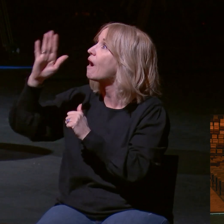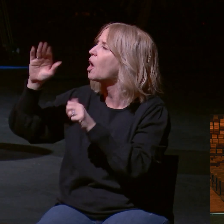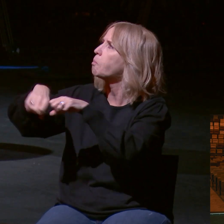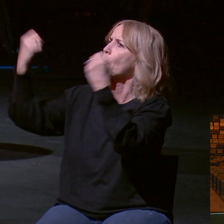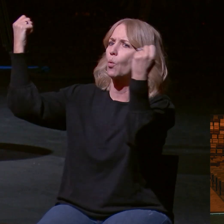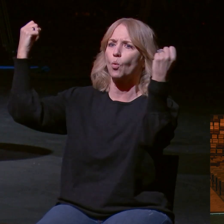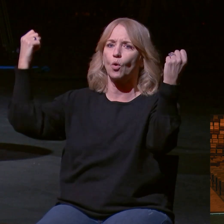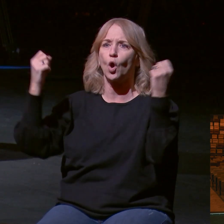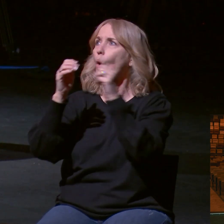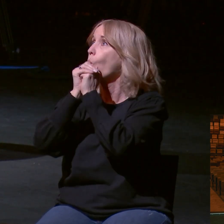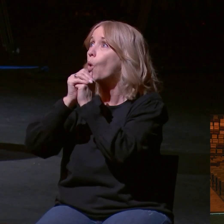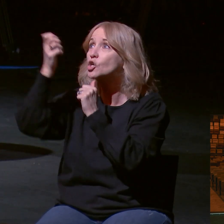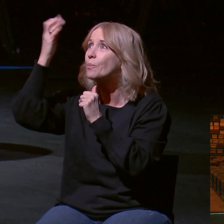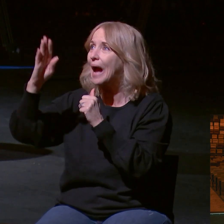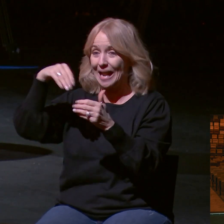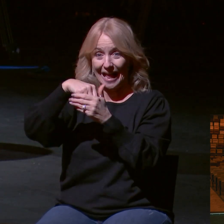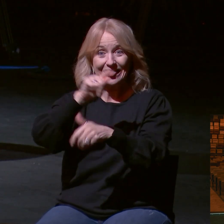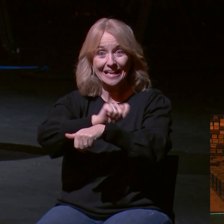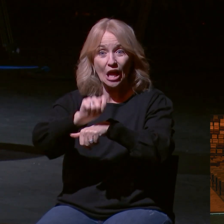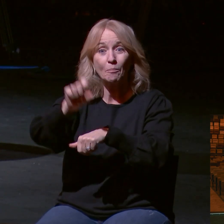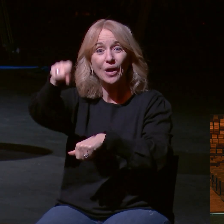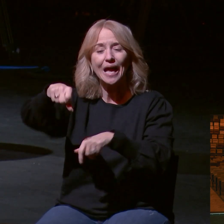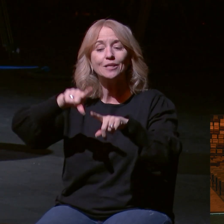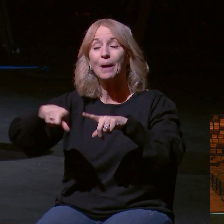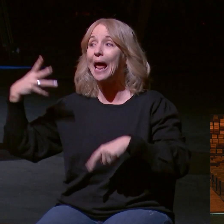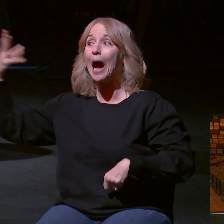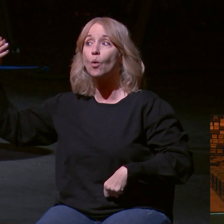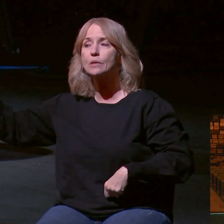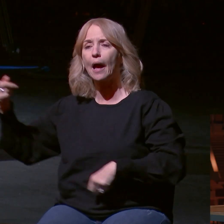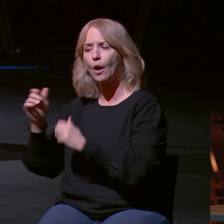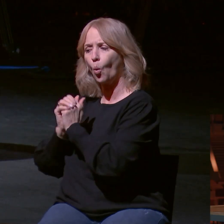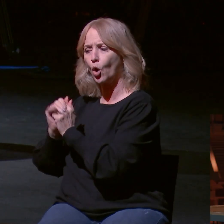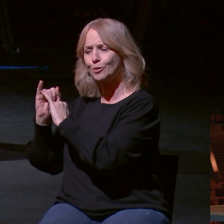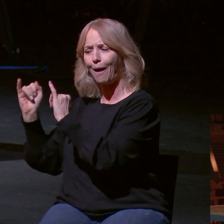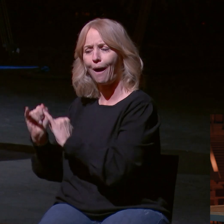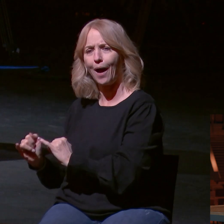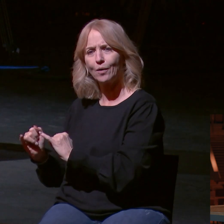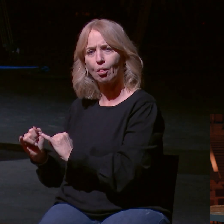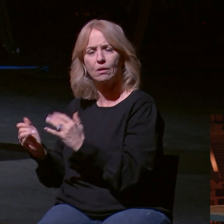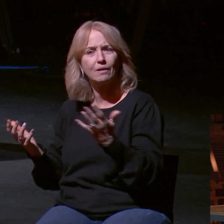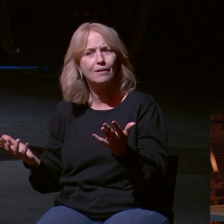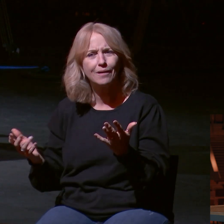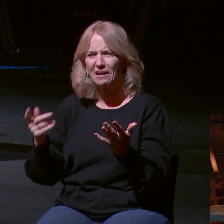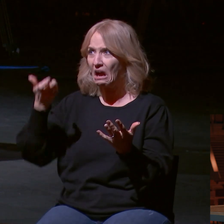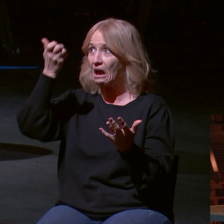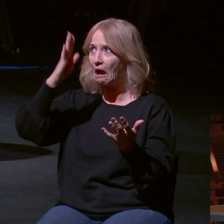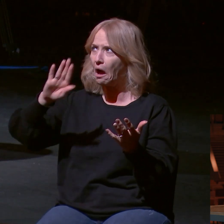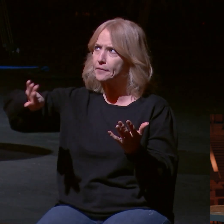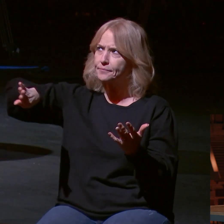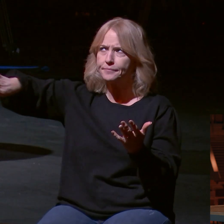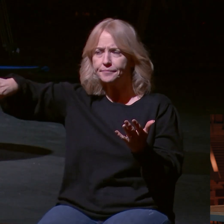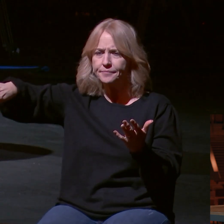worshiped pagan gods and practiced social injustice towards the least of these. They had pushed God to the side. Enter